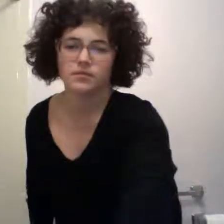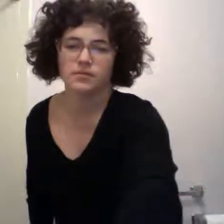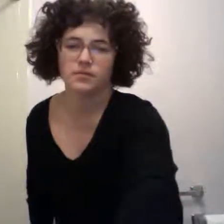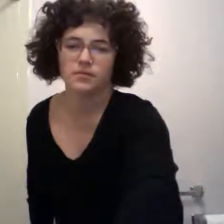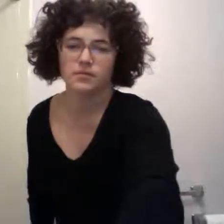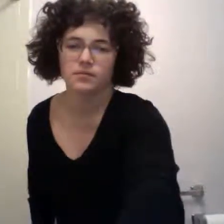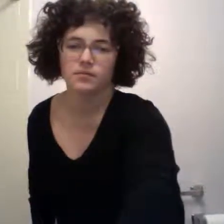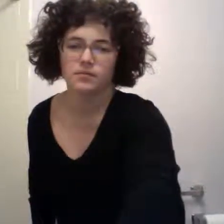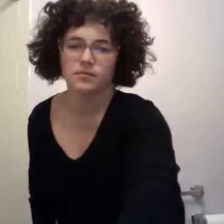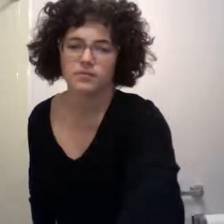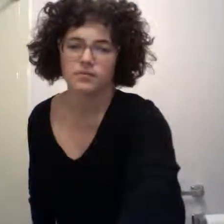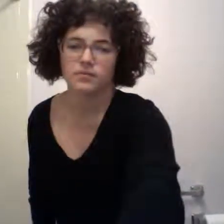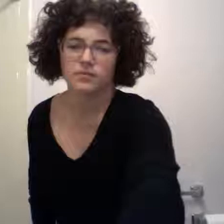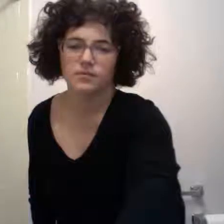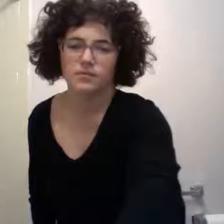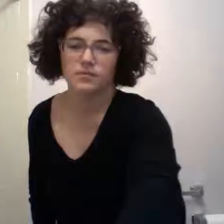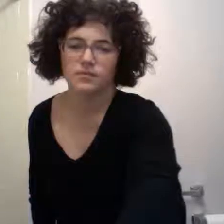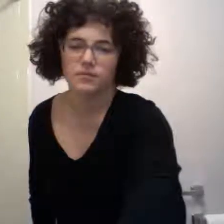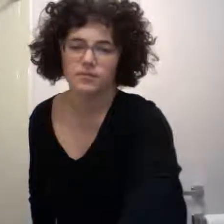glide through the needle.